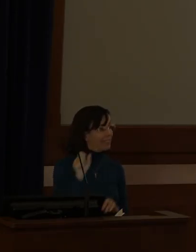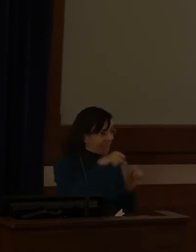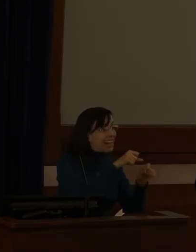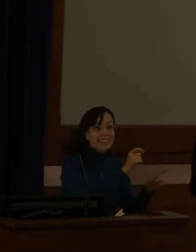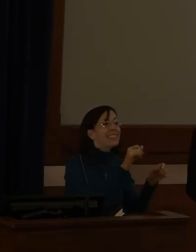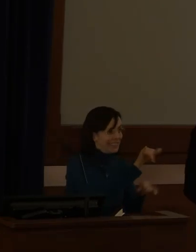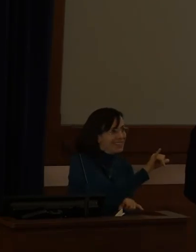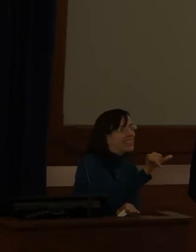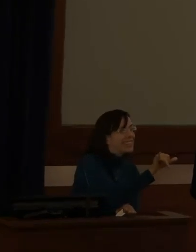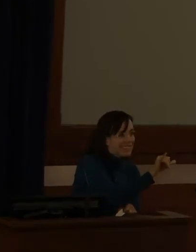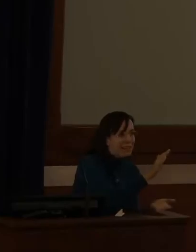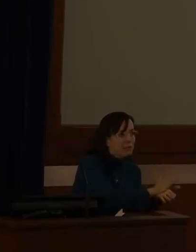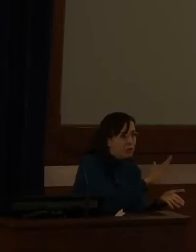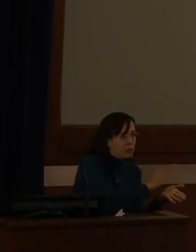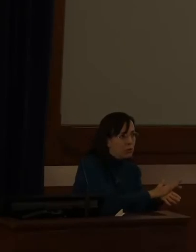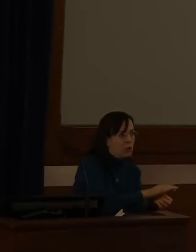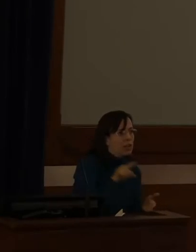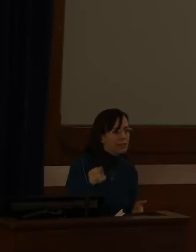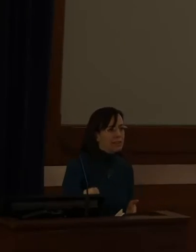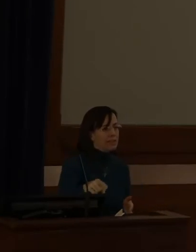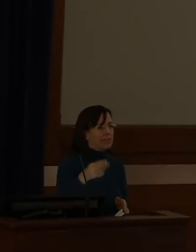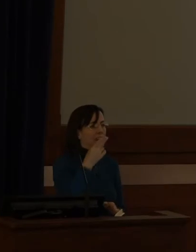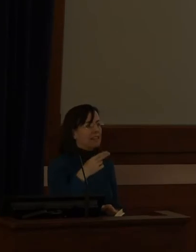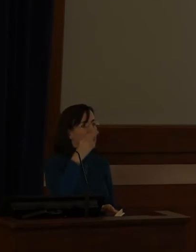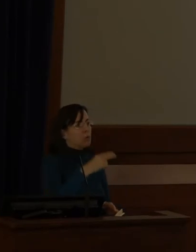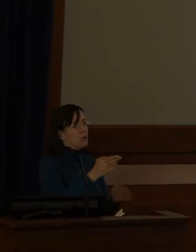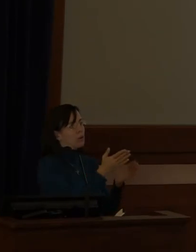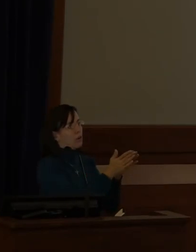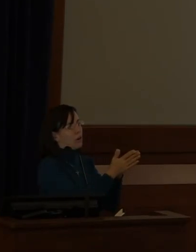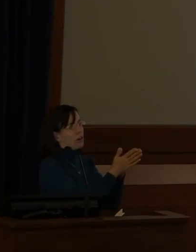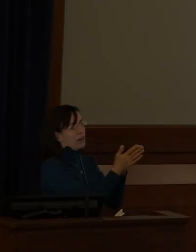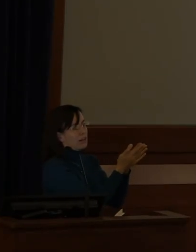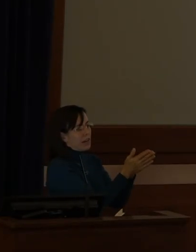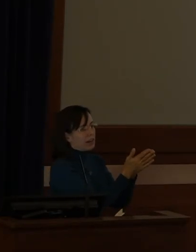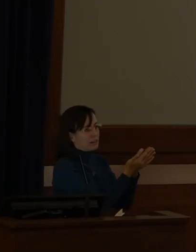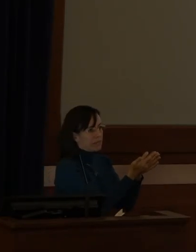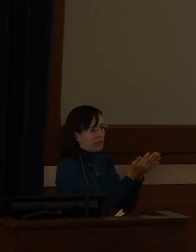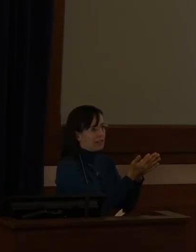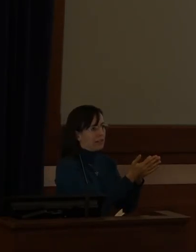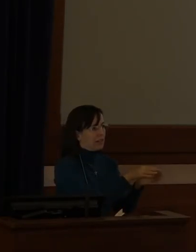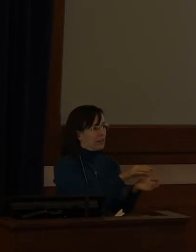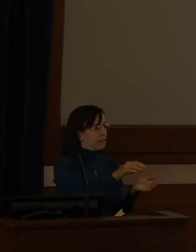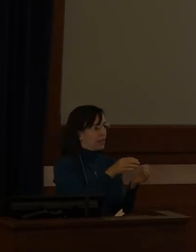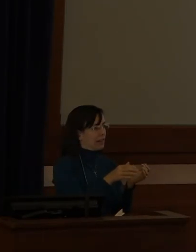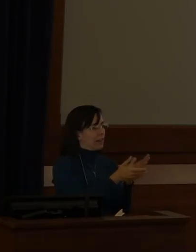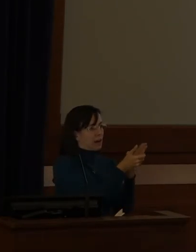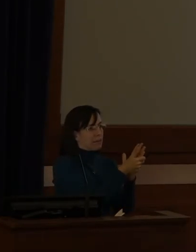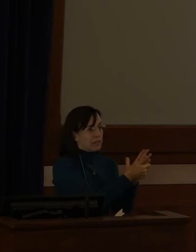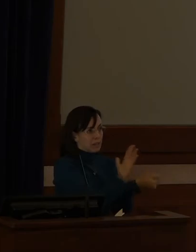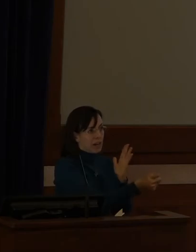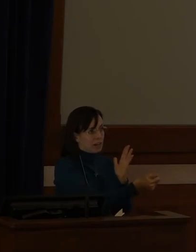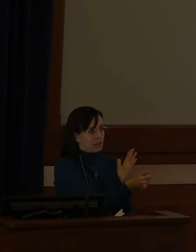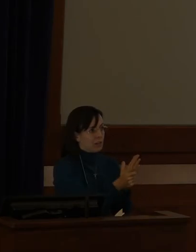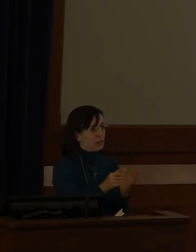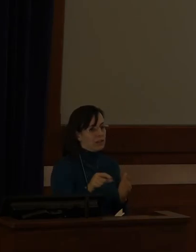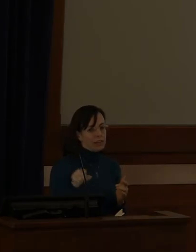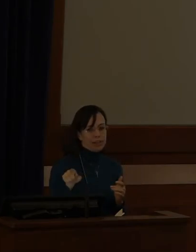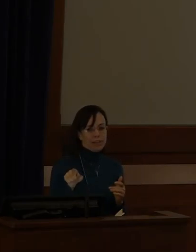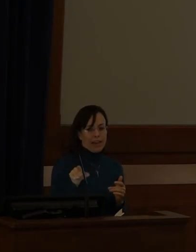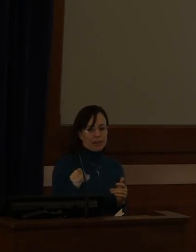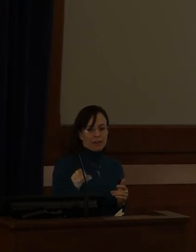Yeah. Yes, it's the same school. This is a historical document. It's like a